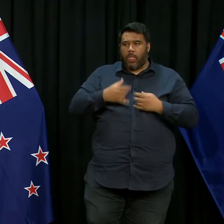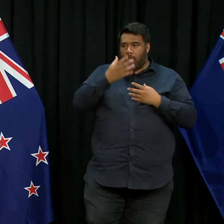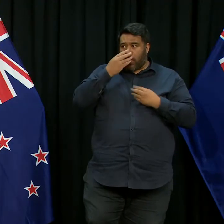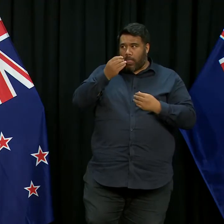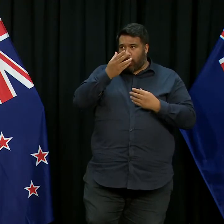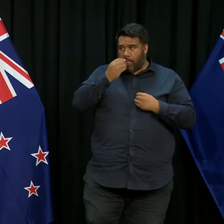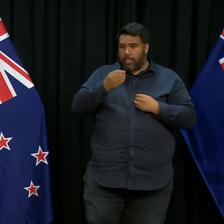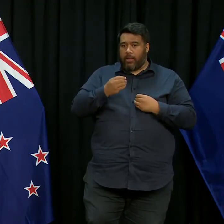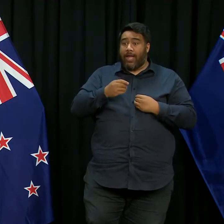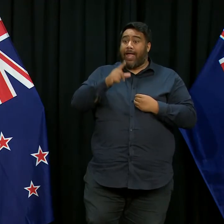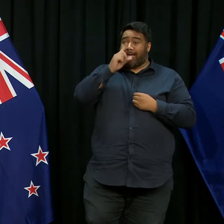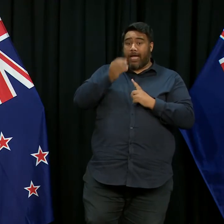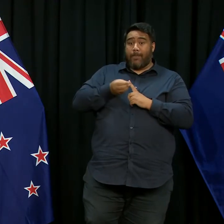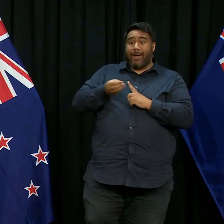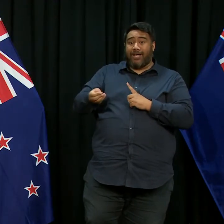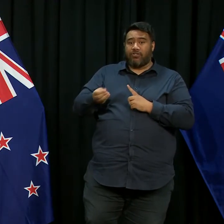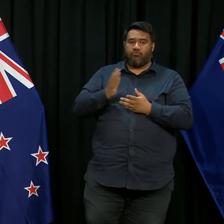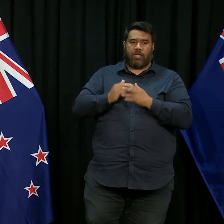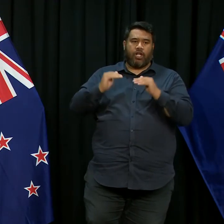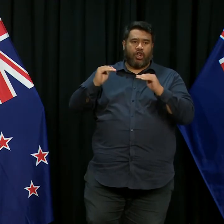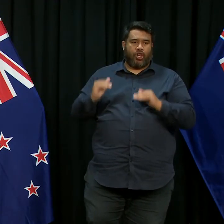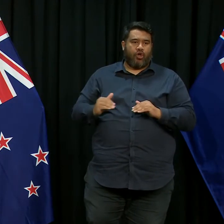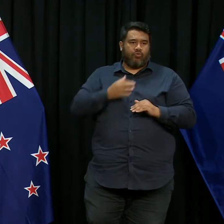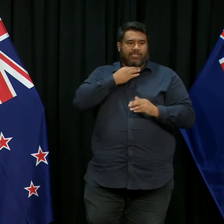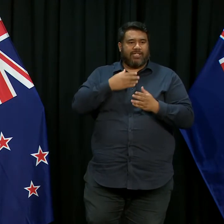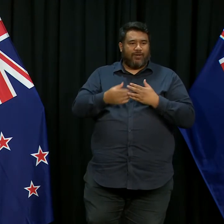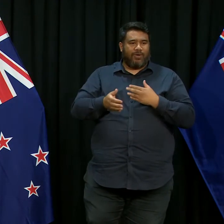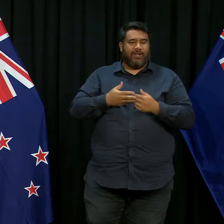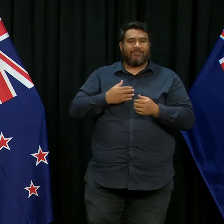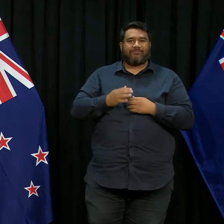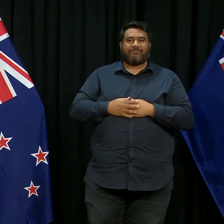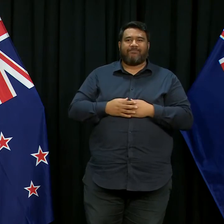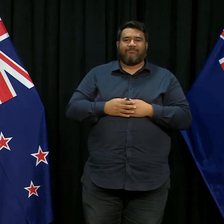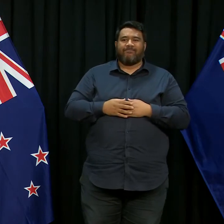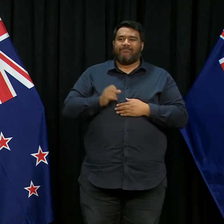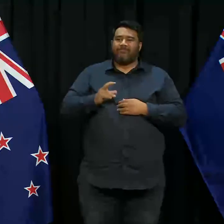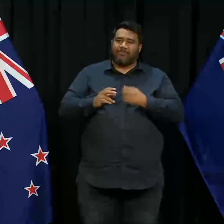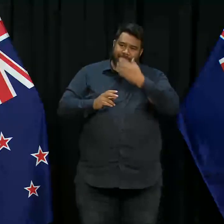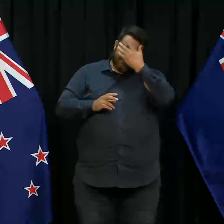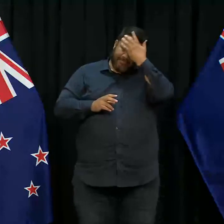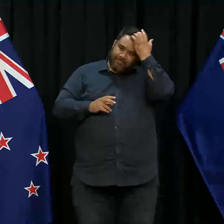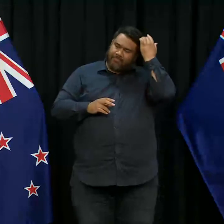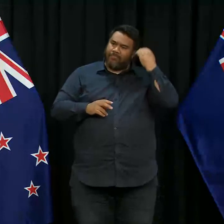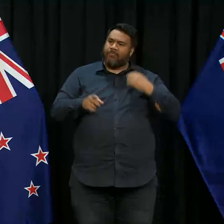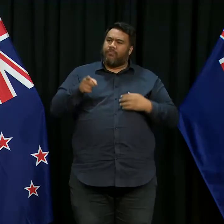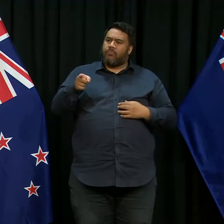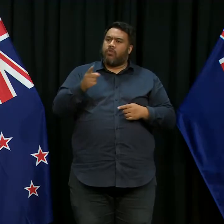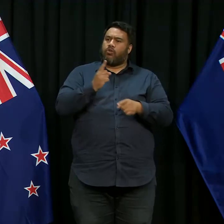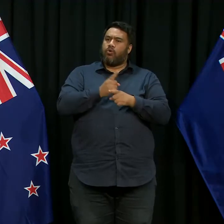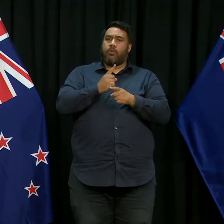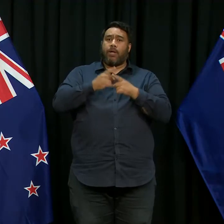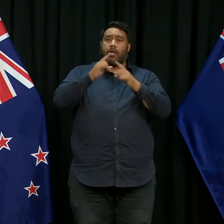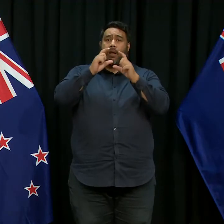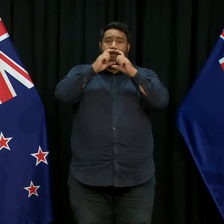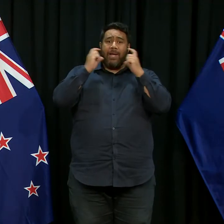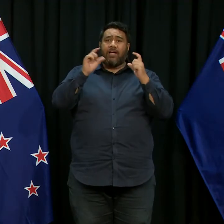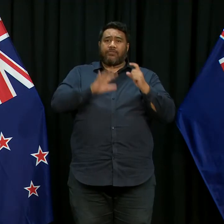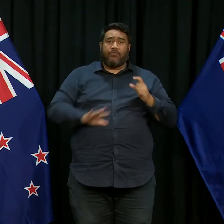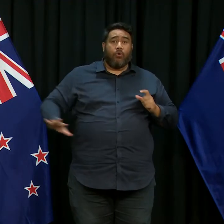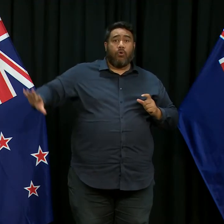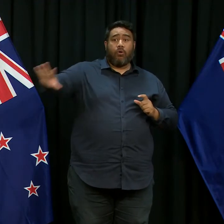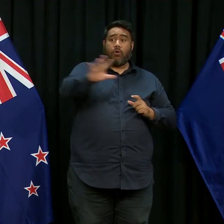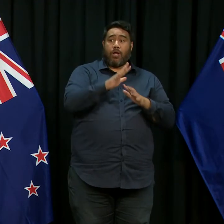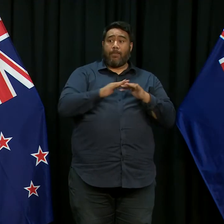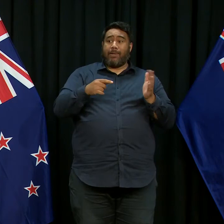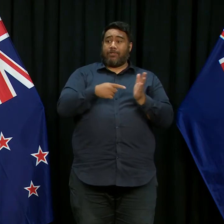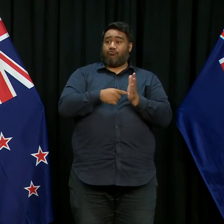much, much lower. How confident are you? Yeah, okay, I'll come here and then over to Gina. On the nationwide masking on public transport, that's